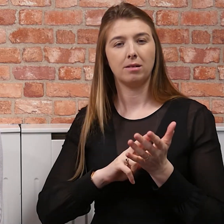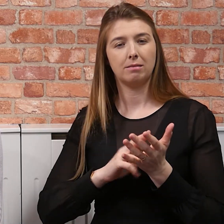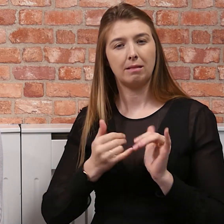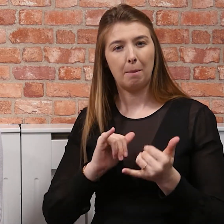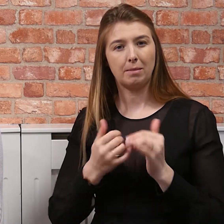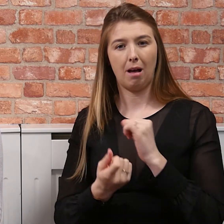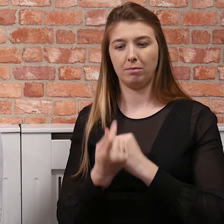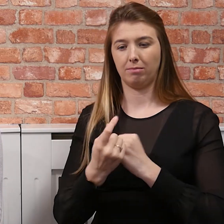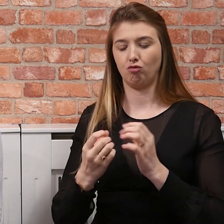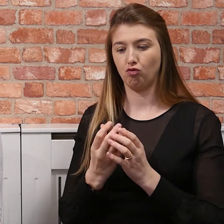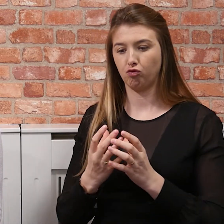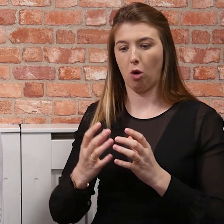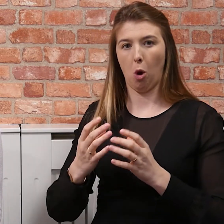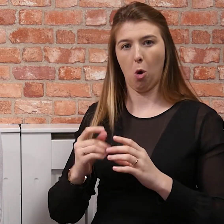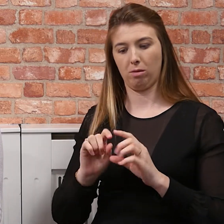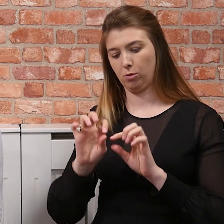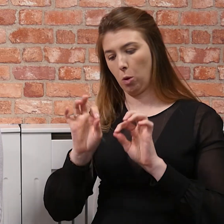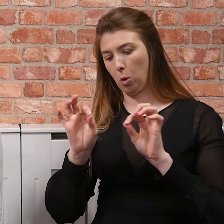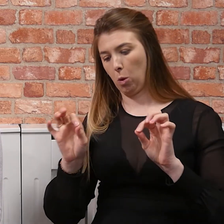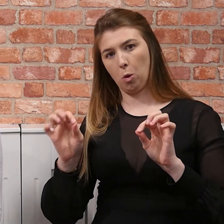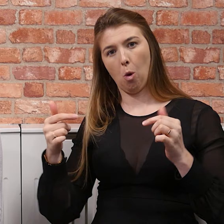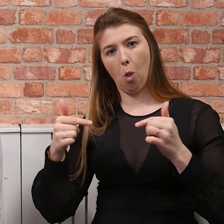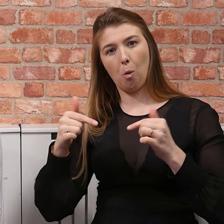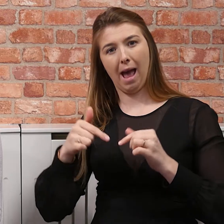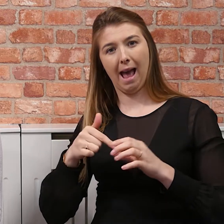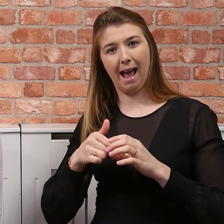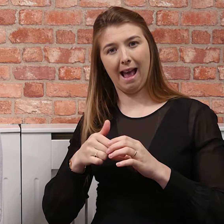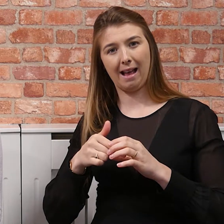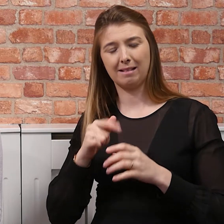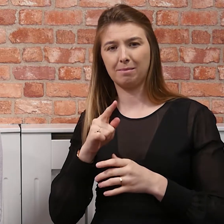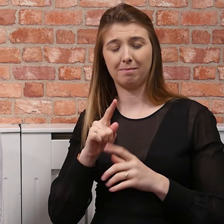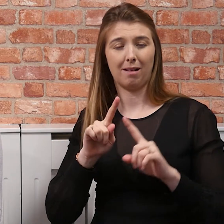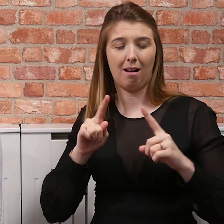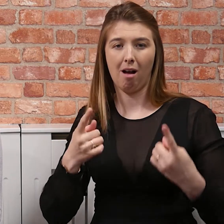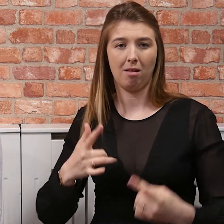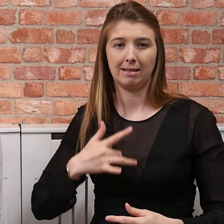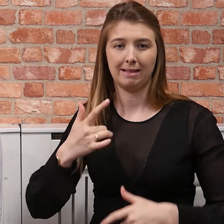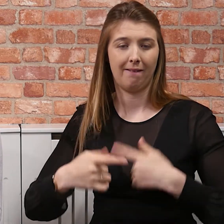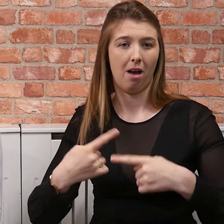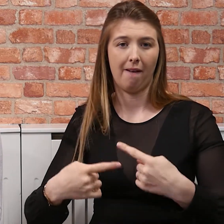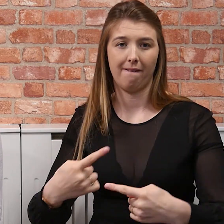survive. Either there isn't enough room, especially if it grows in one of the tubes,